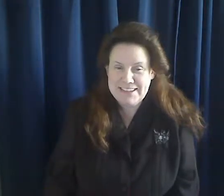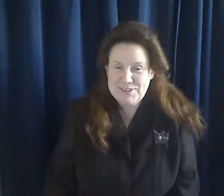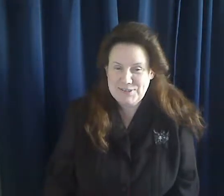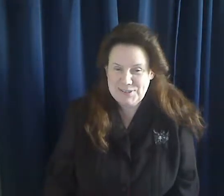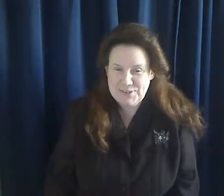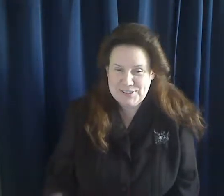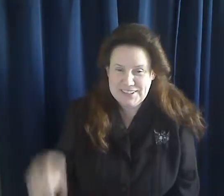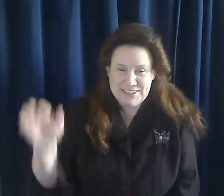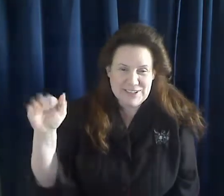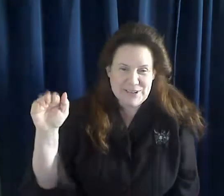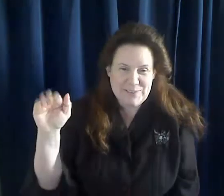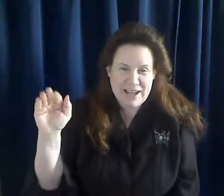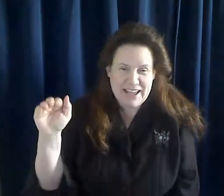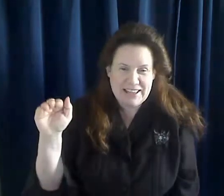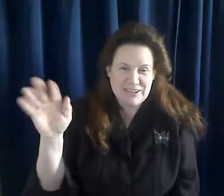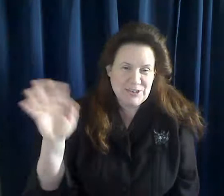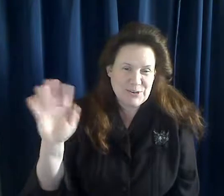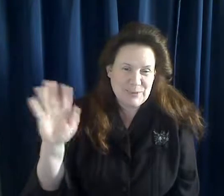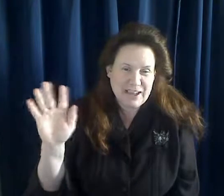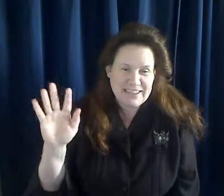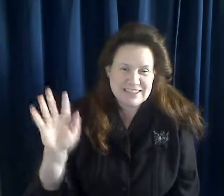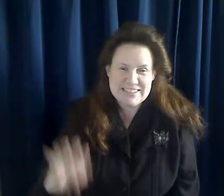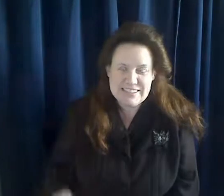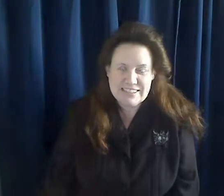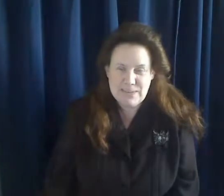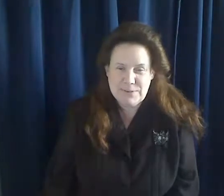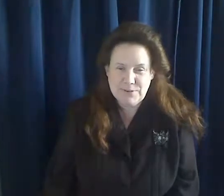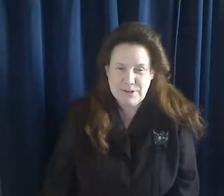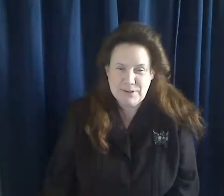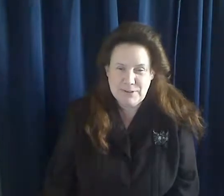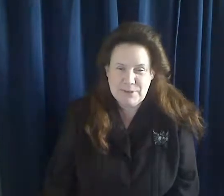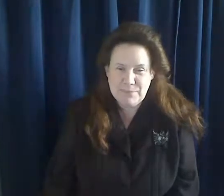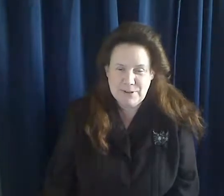is universal. Goodbye, goodbye. It's the same as for hearing people.